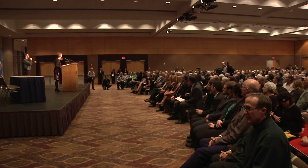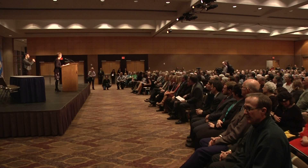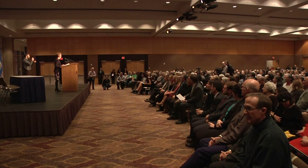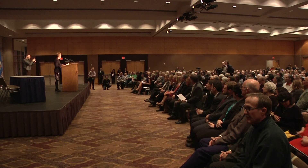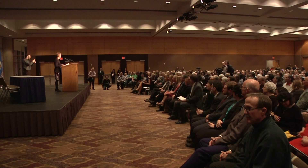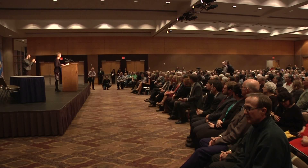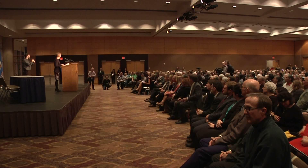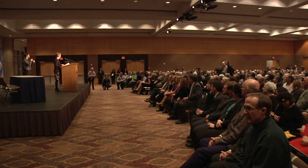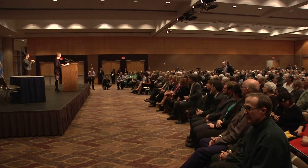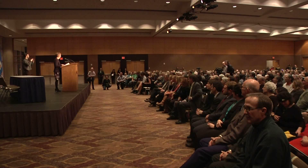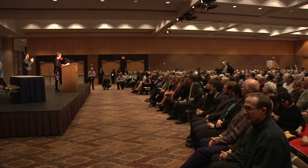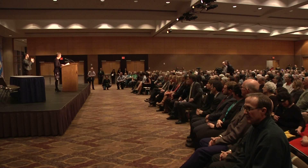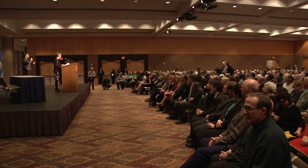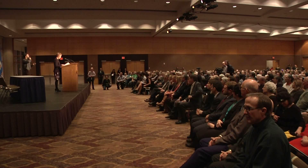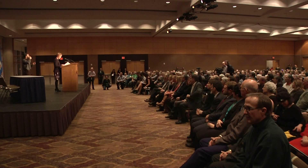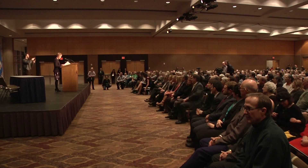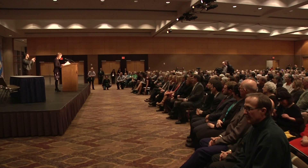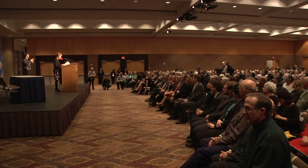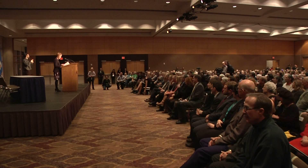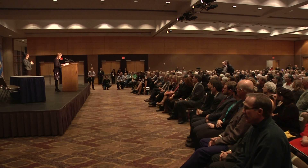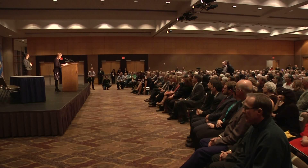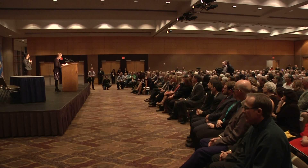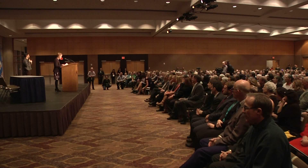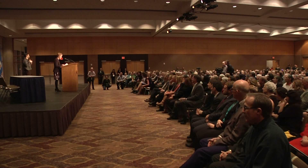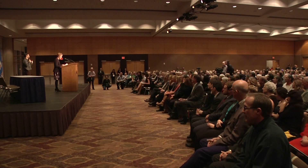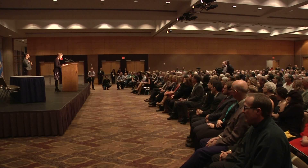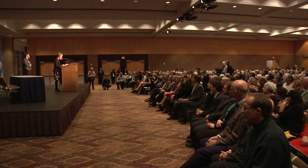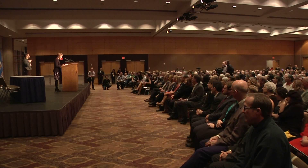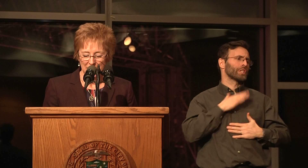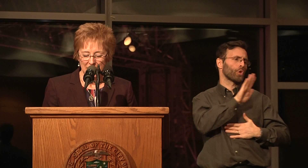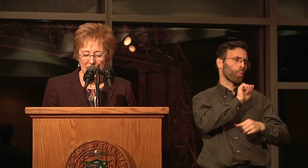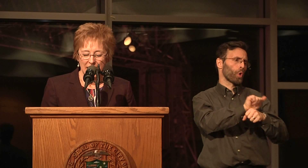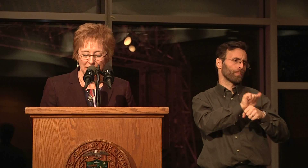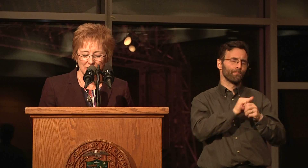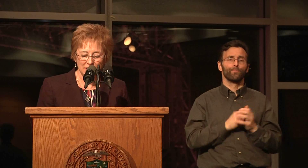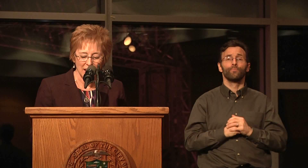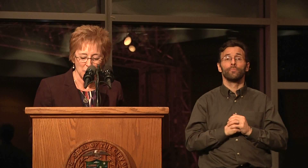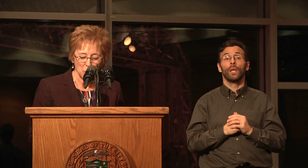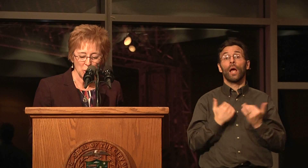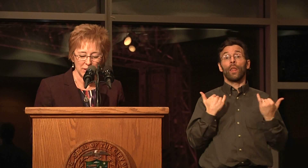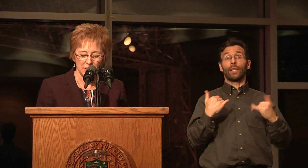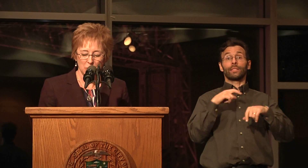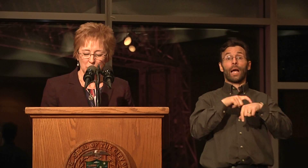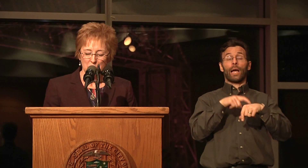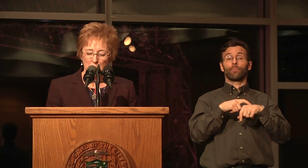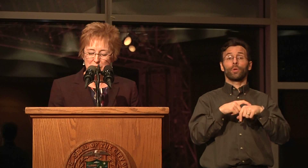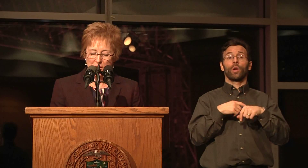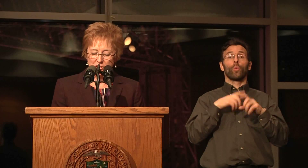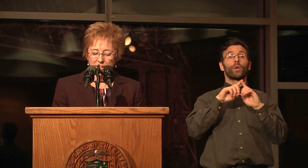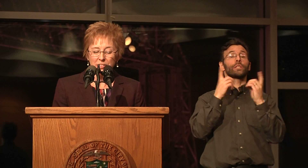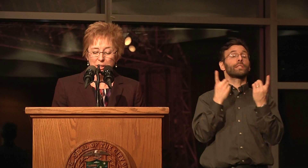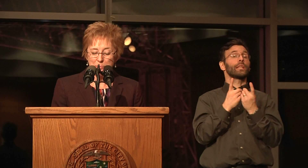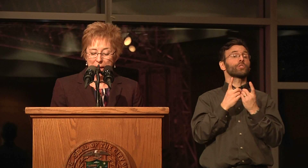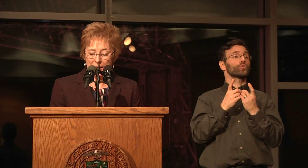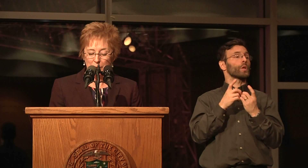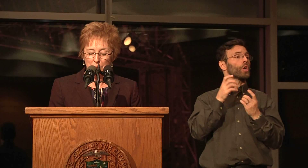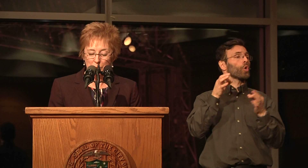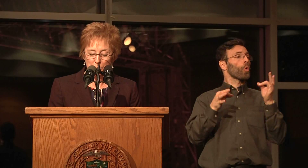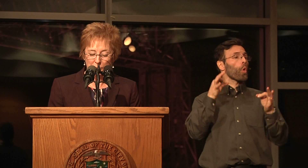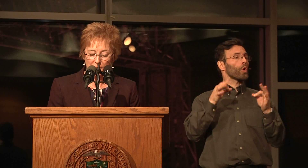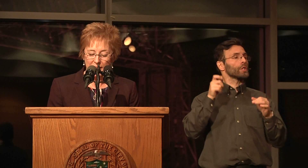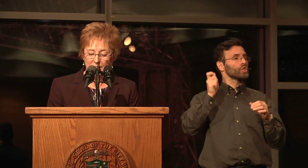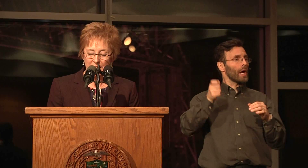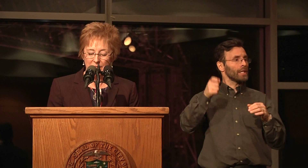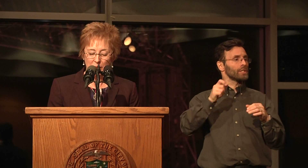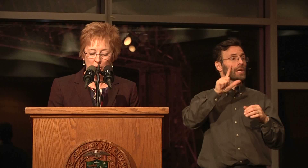hard to make this community a better place to live. Appreciate it. At this time, would District Court Judge Leslie Byers,